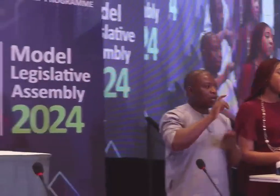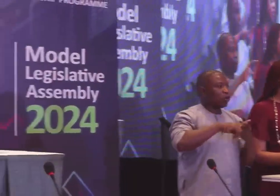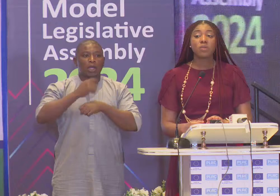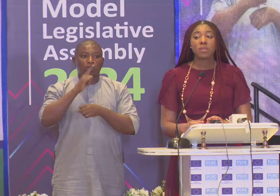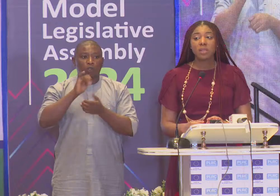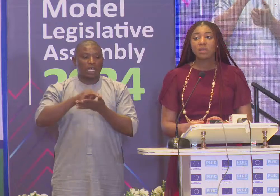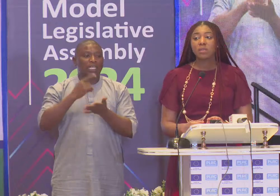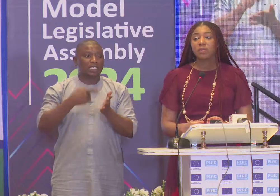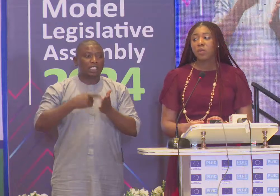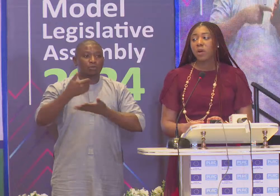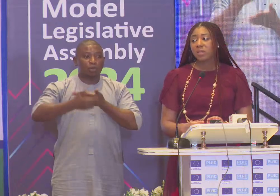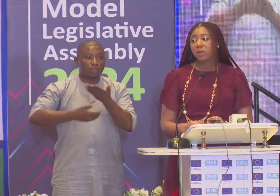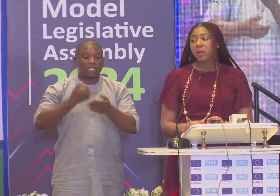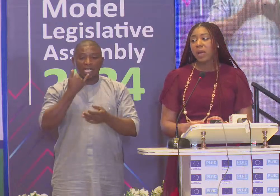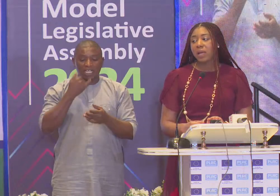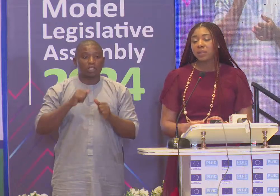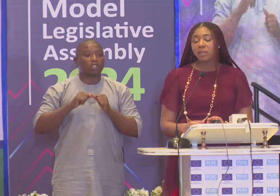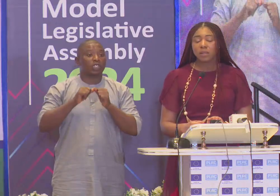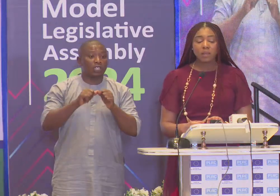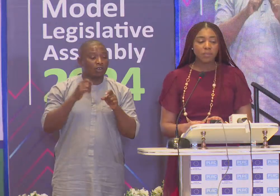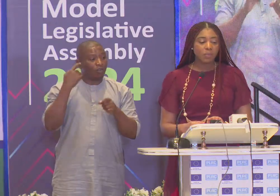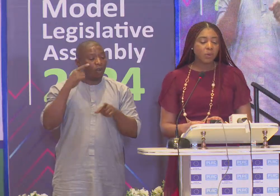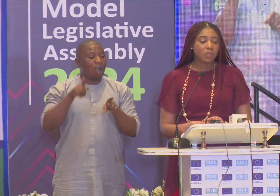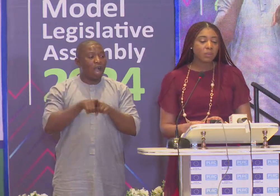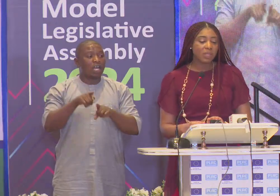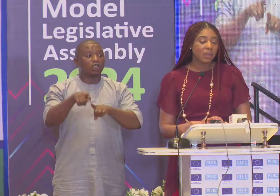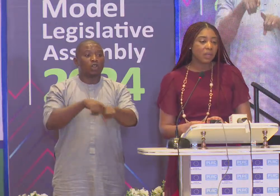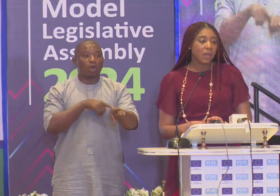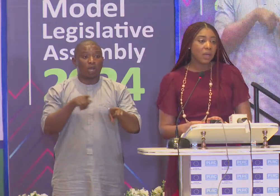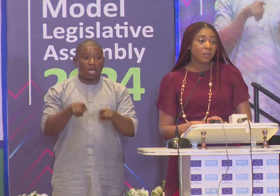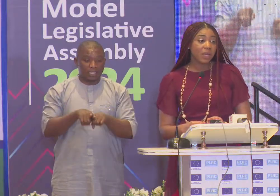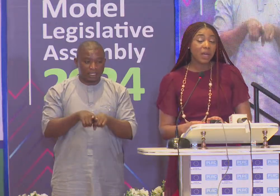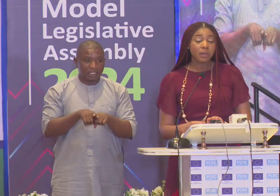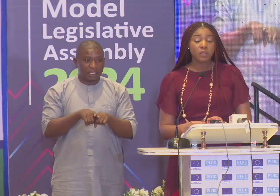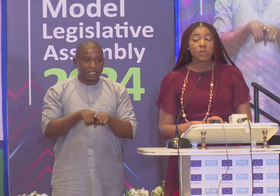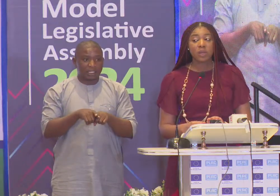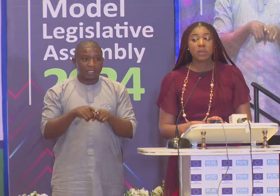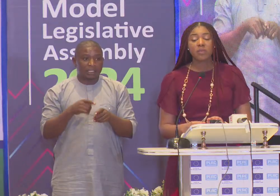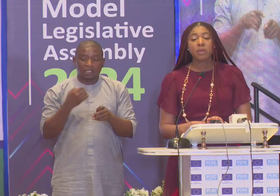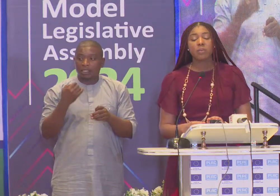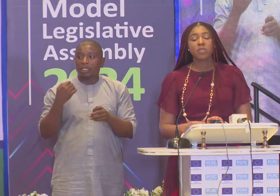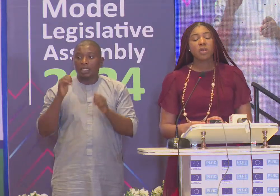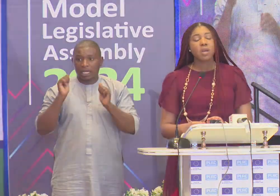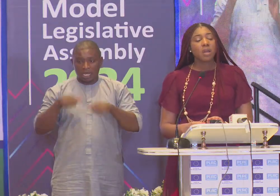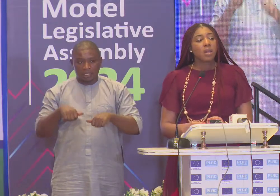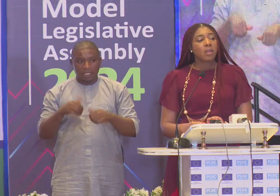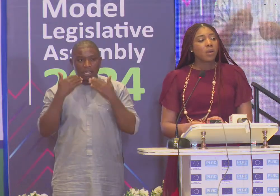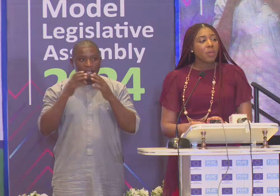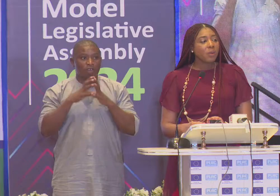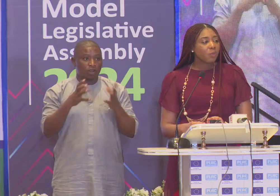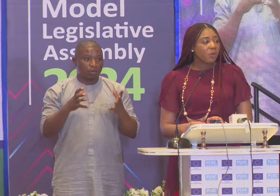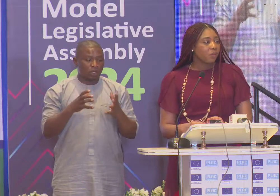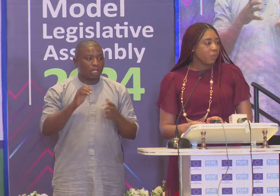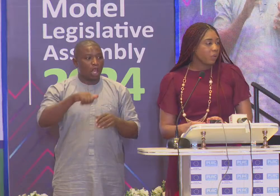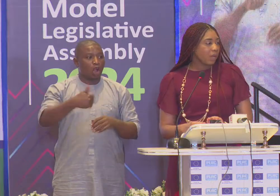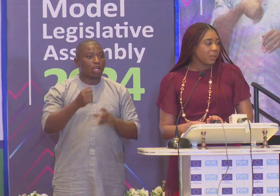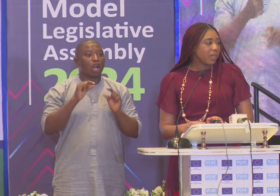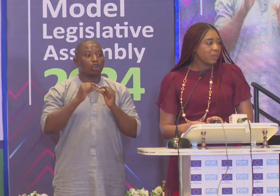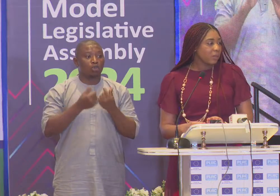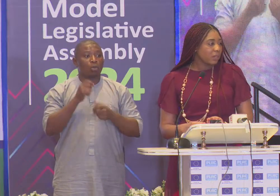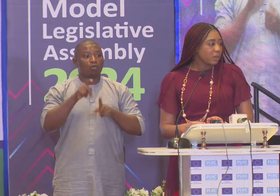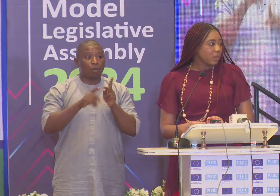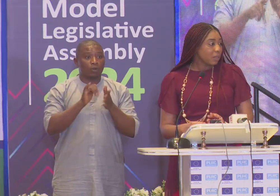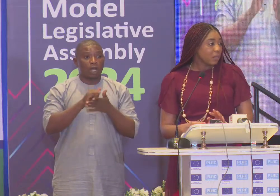is sustained for as long as it possibly can. So thank you very much. The other group of people that I would